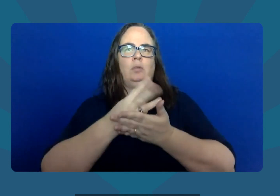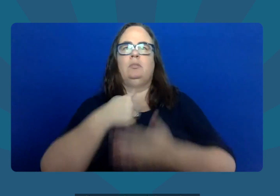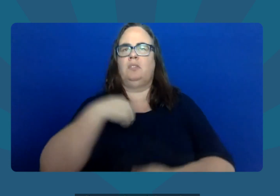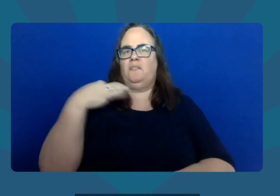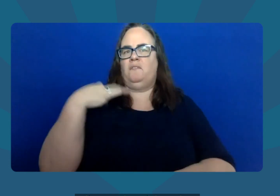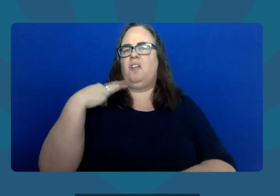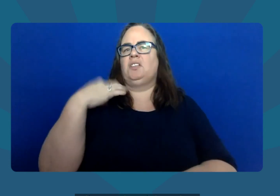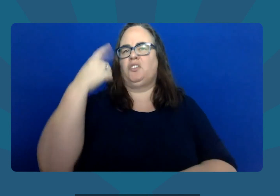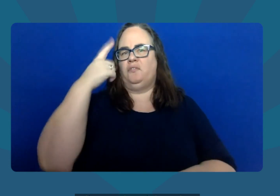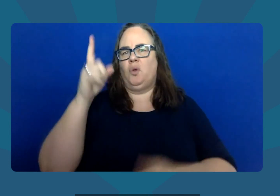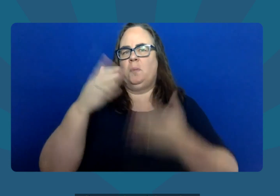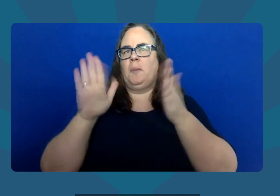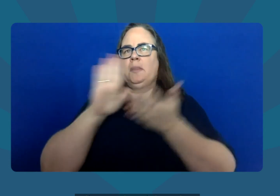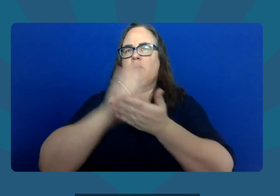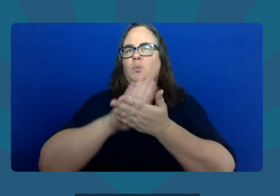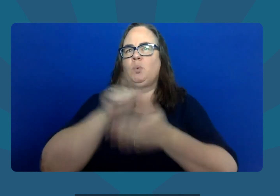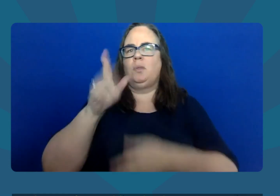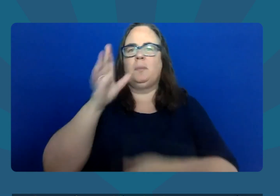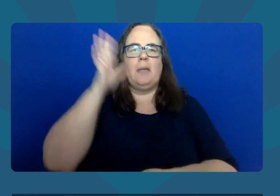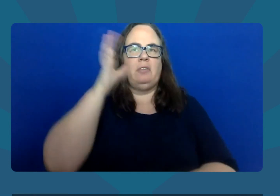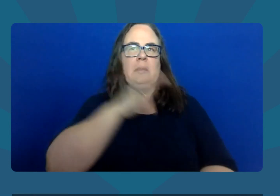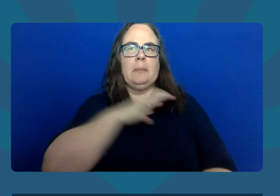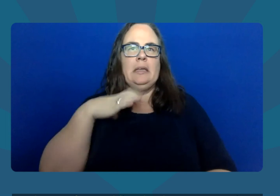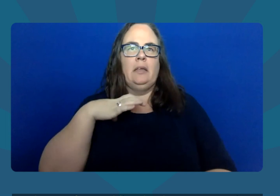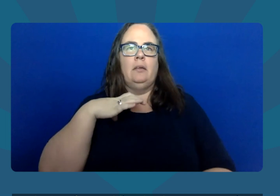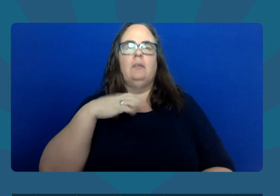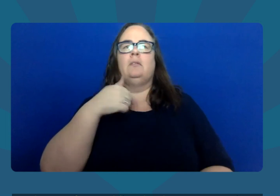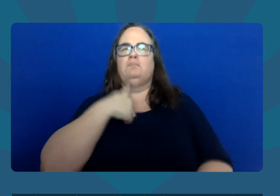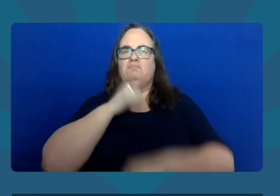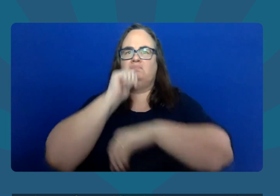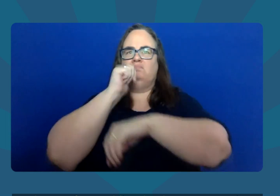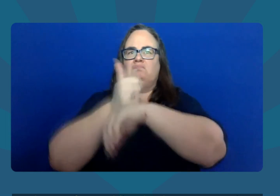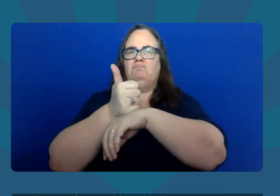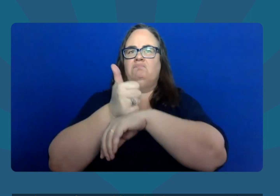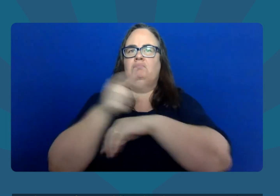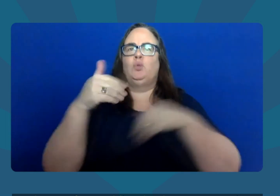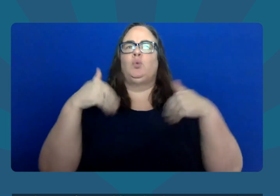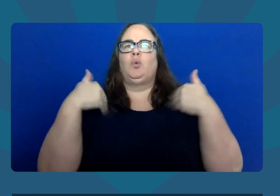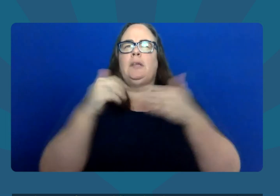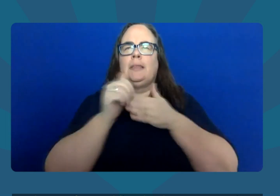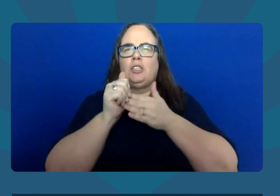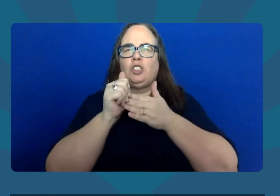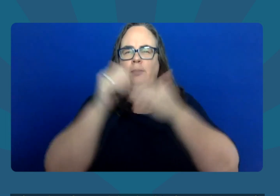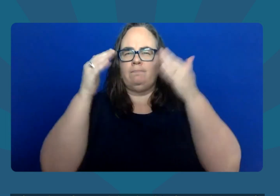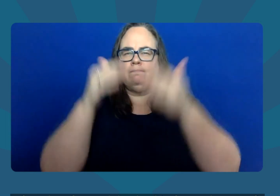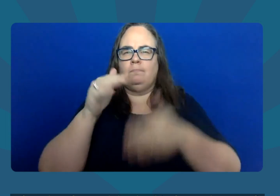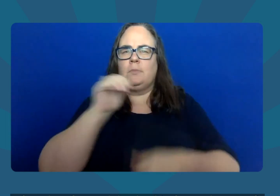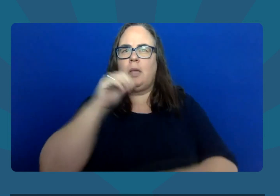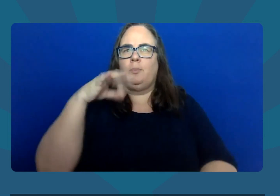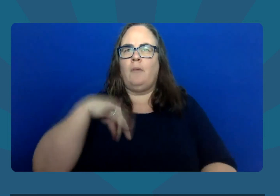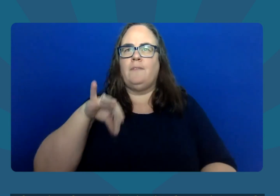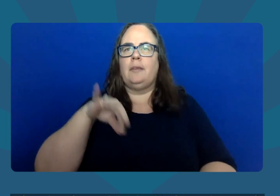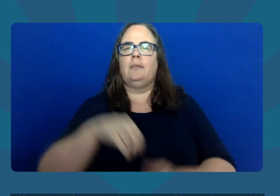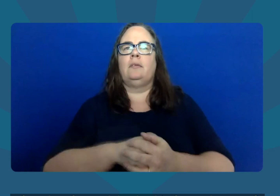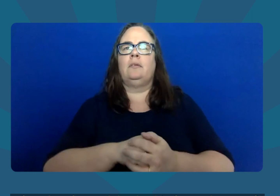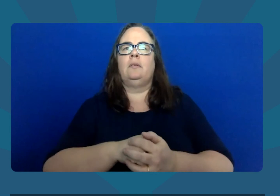a licensed social worker, a volunteer for a public school parent committee, a founder of a